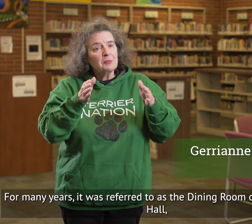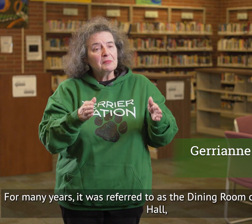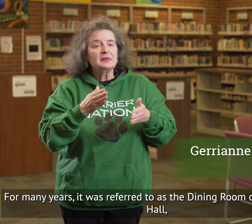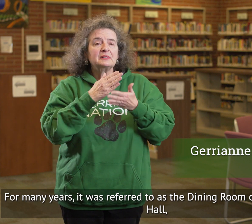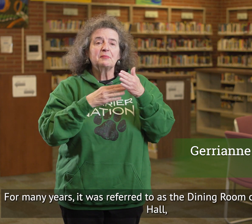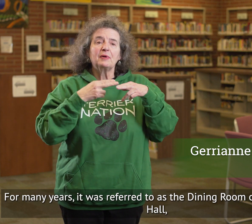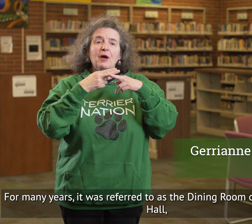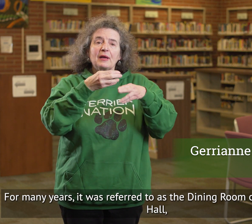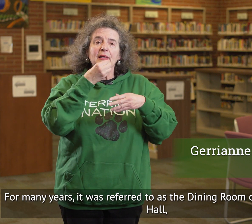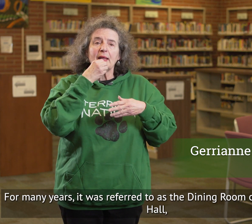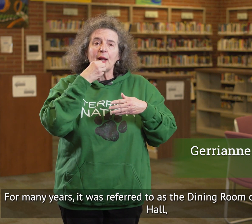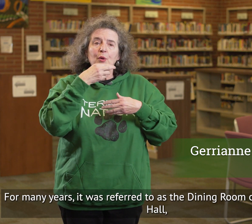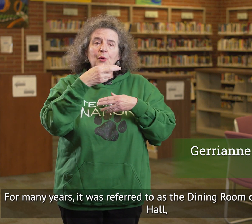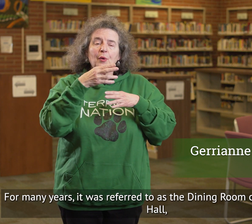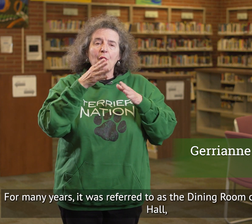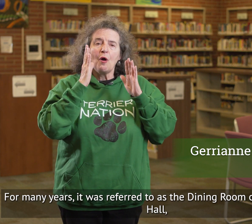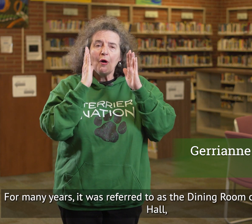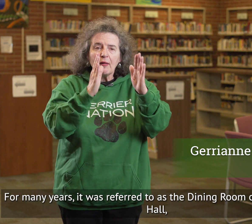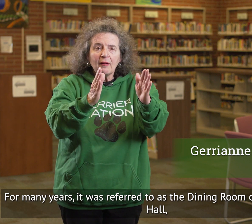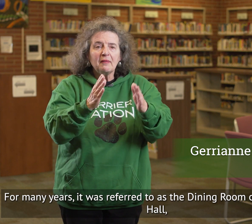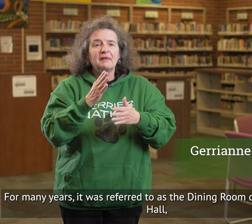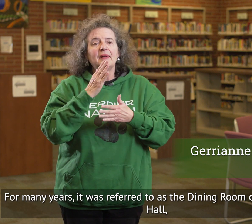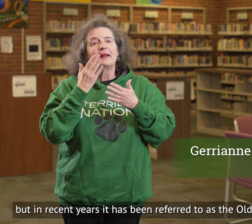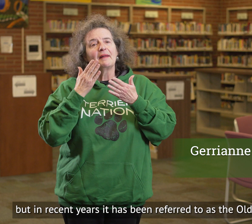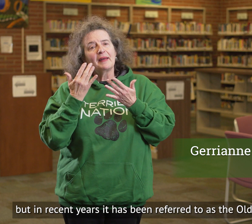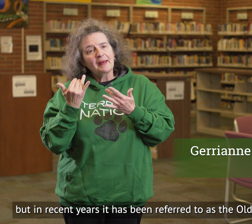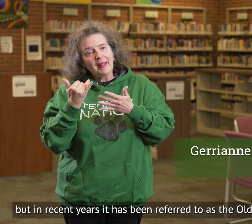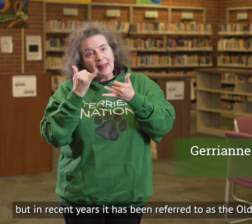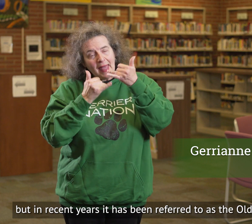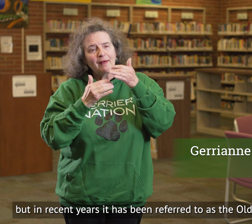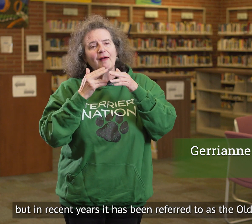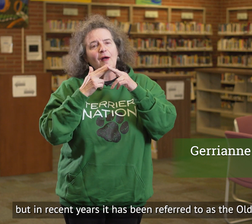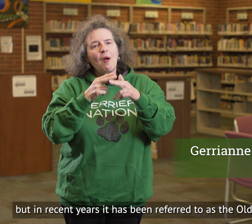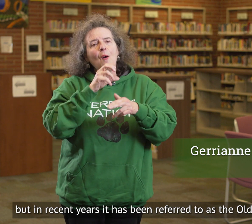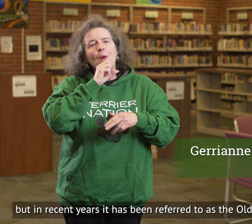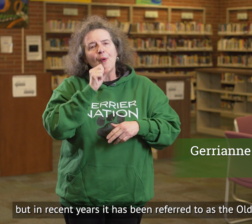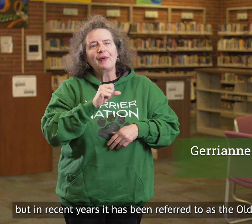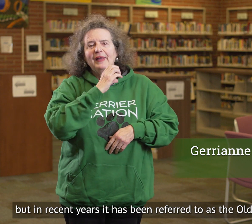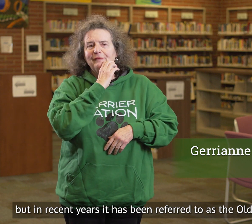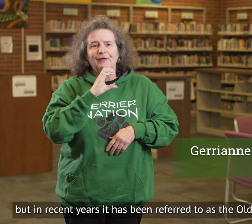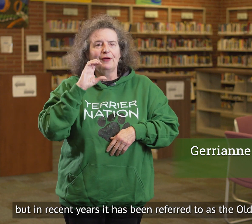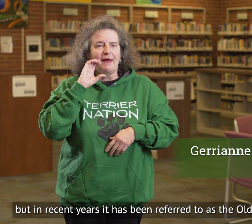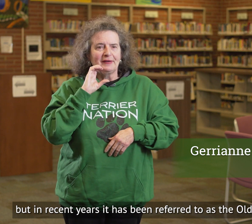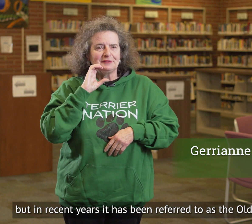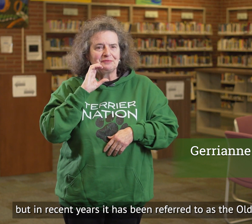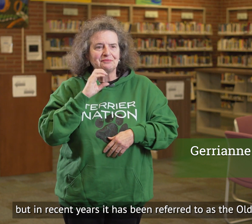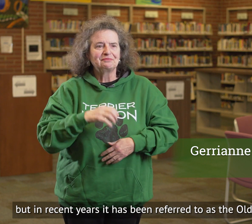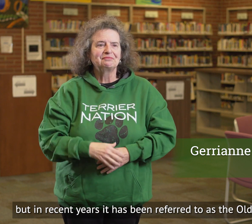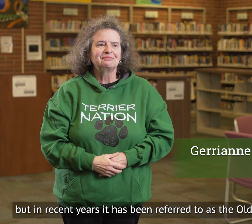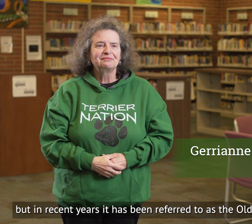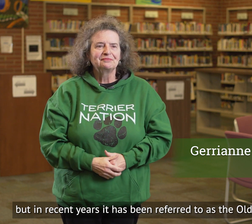the dining room or the dining hall, but in recent years it has been referred to as the Old